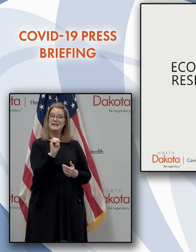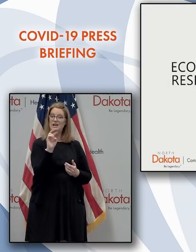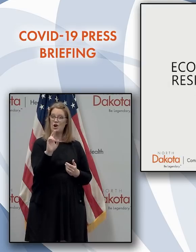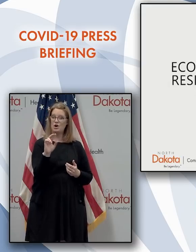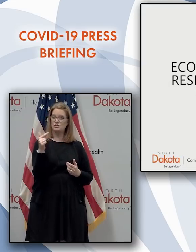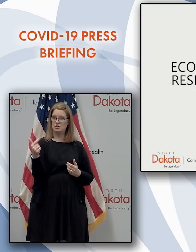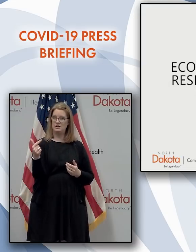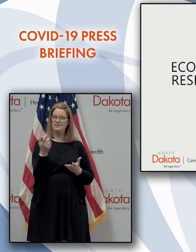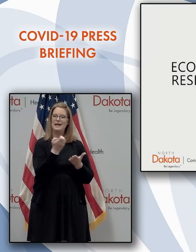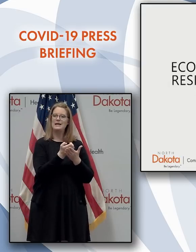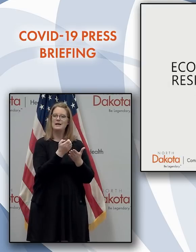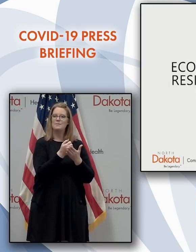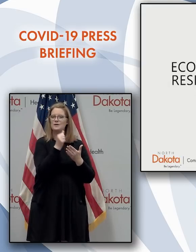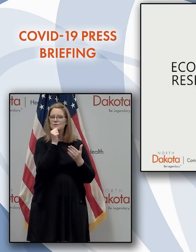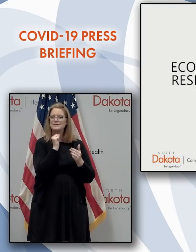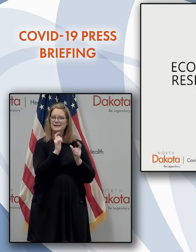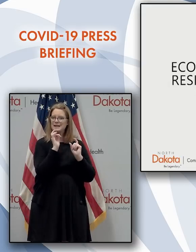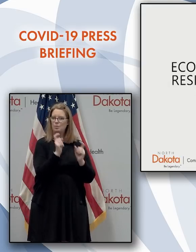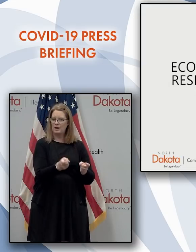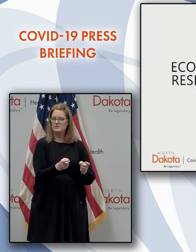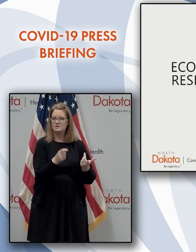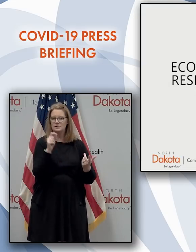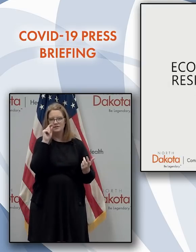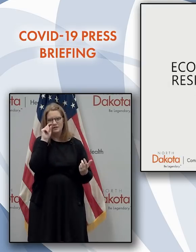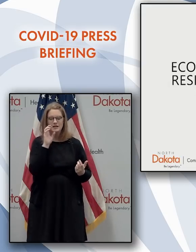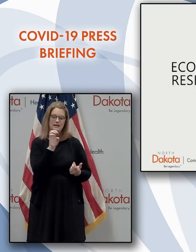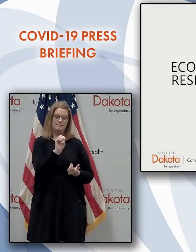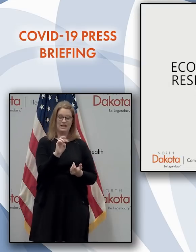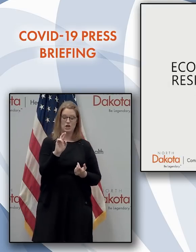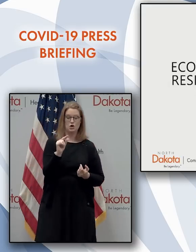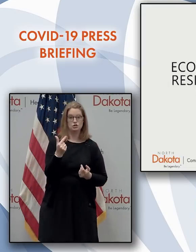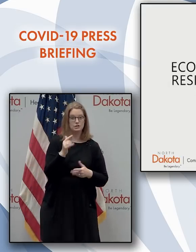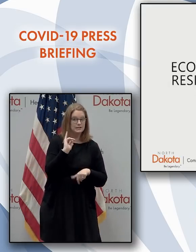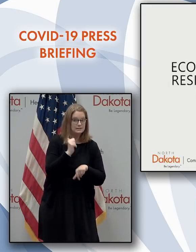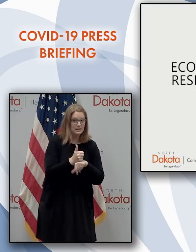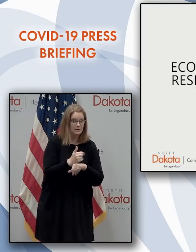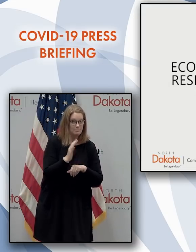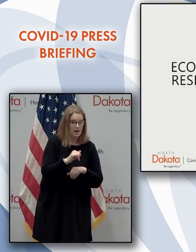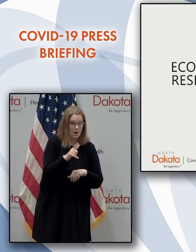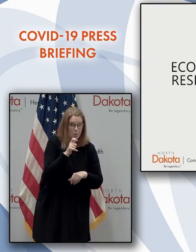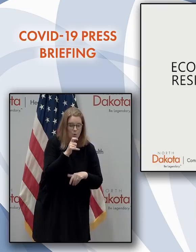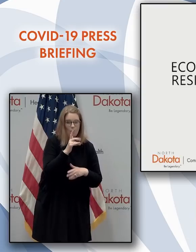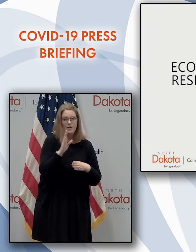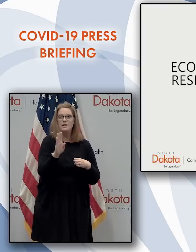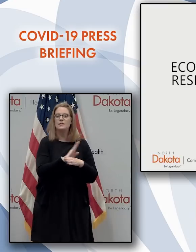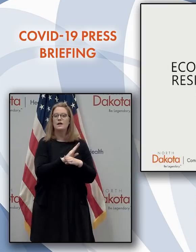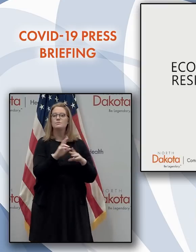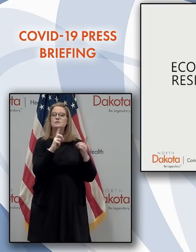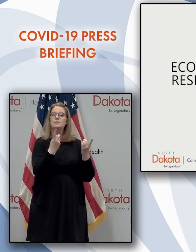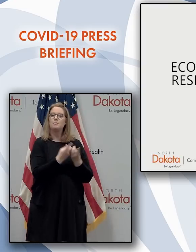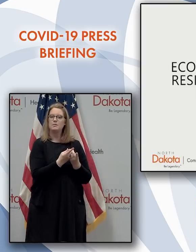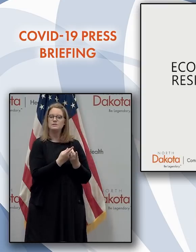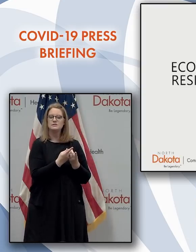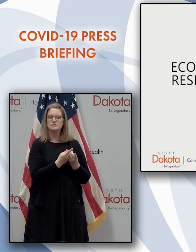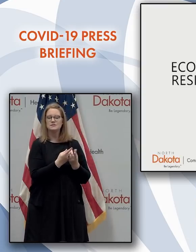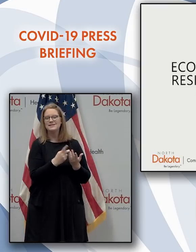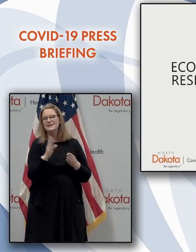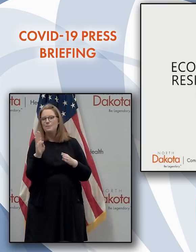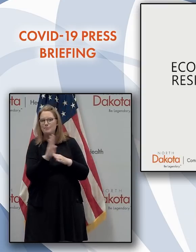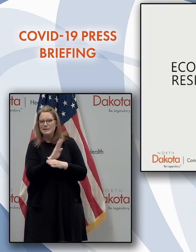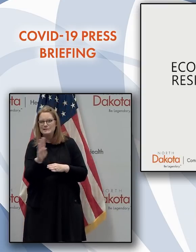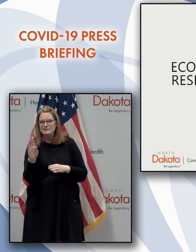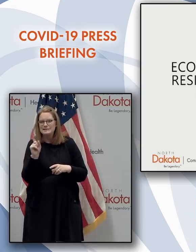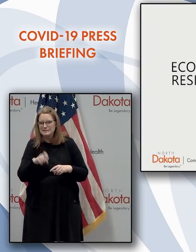Grant, or the ERG. The ERG, as Governor Burgum said, was designed by the Commerce Department in response to businesses' needs to